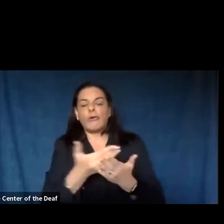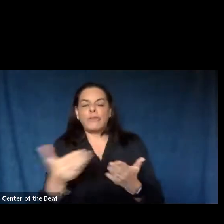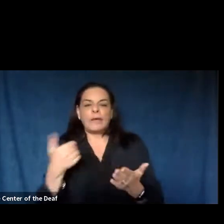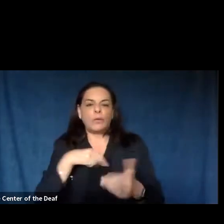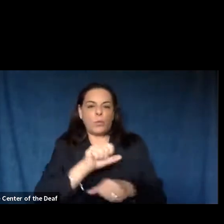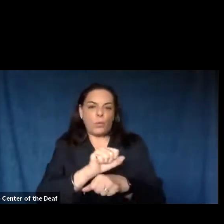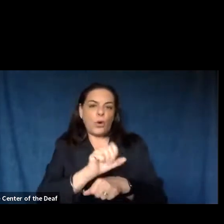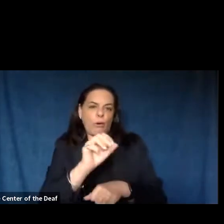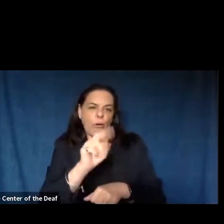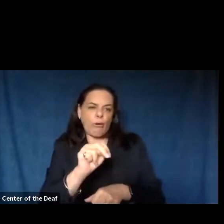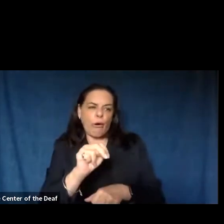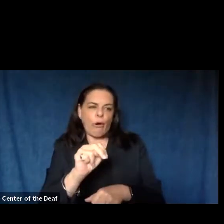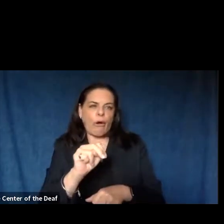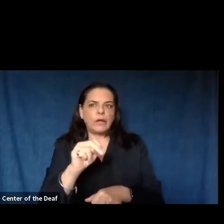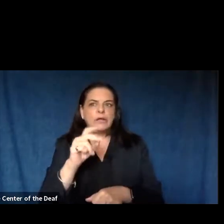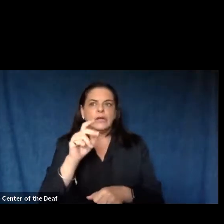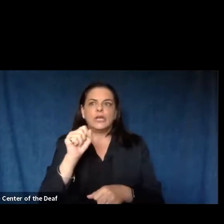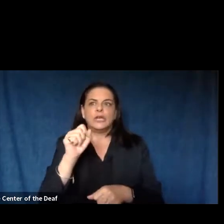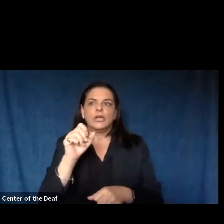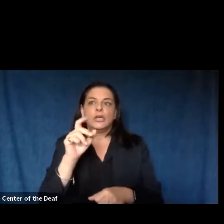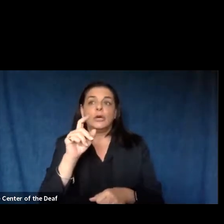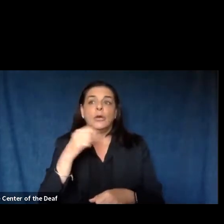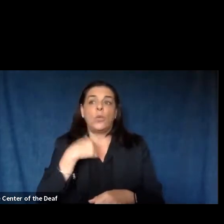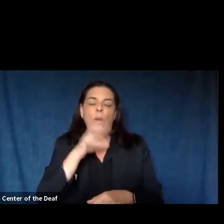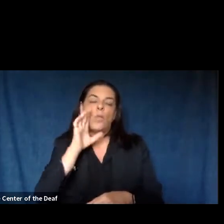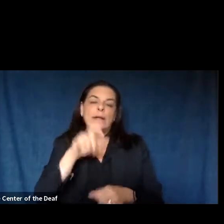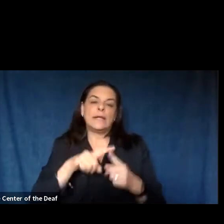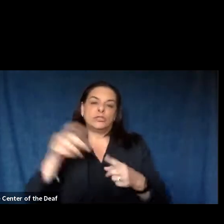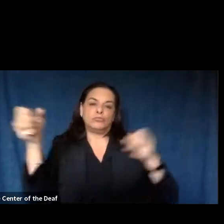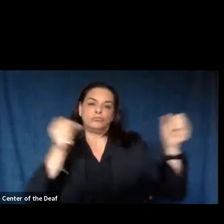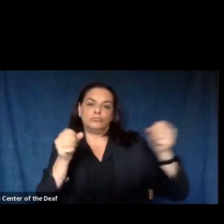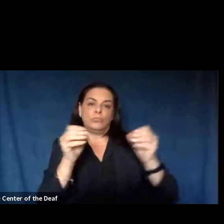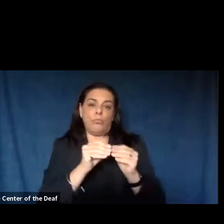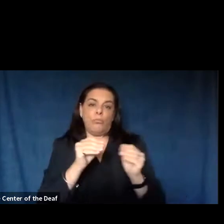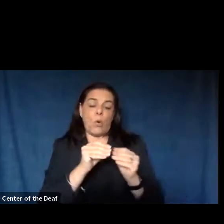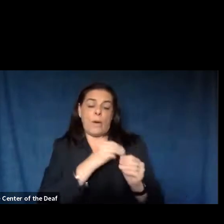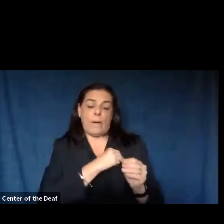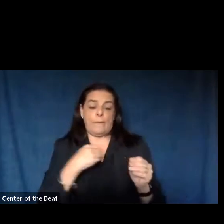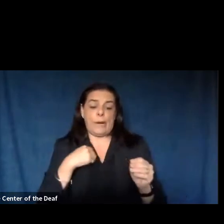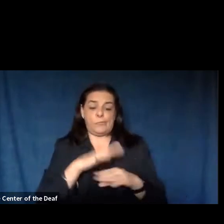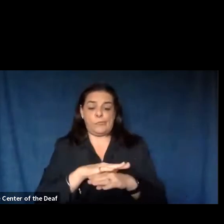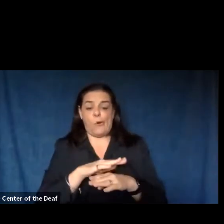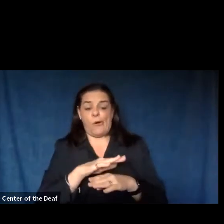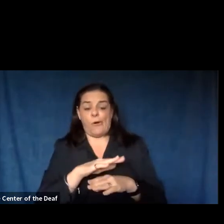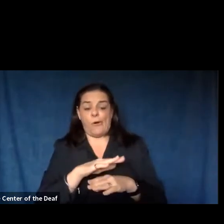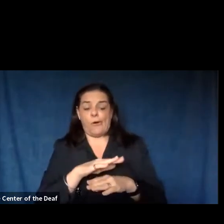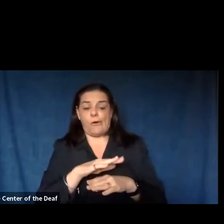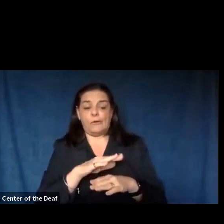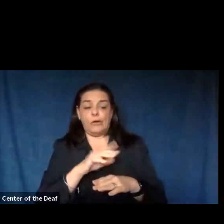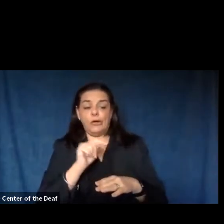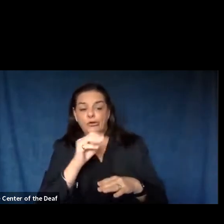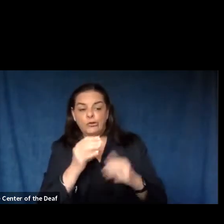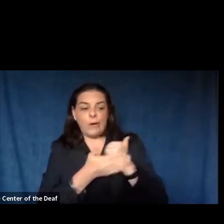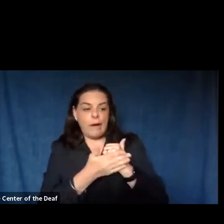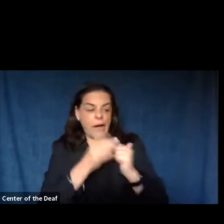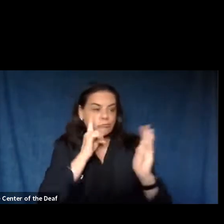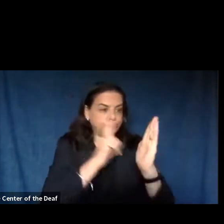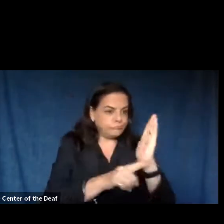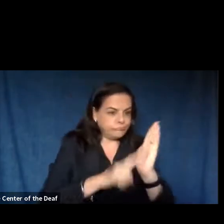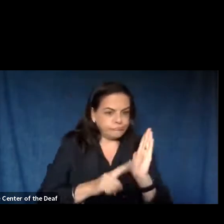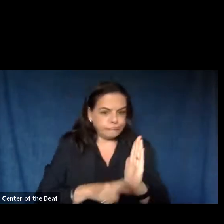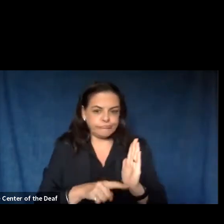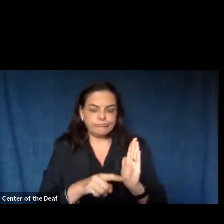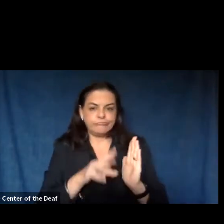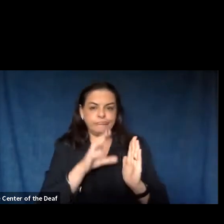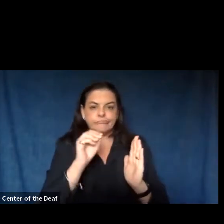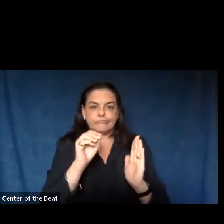working on to bring additional team members on board to help support investigation and contact tracing efforts. We just haven't gotten those